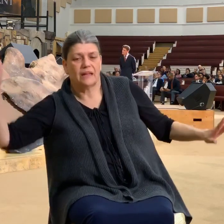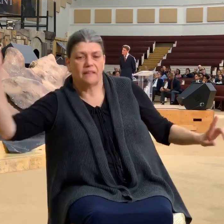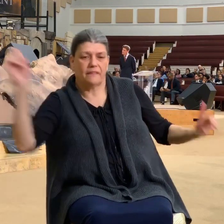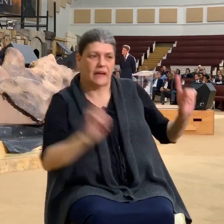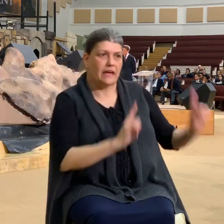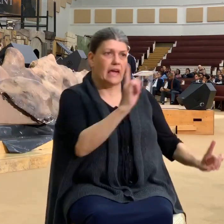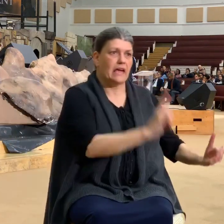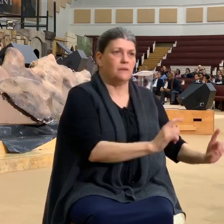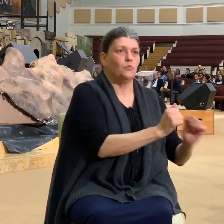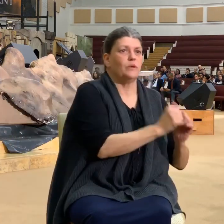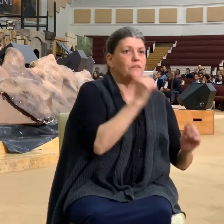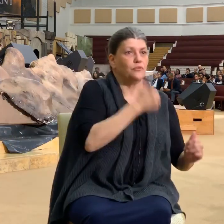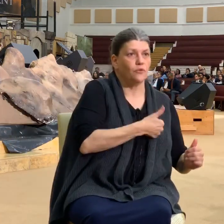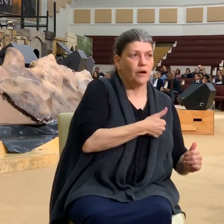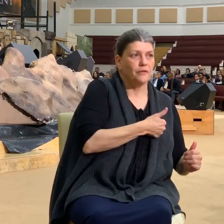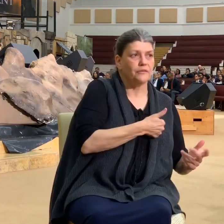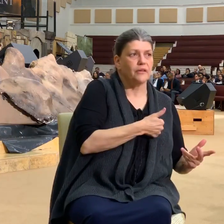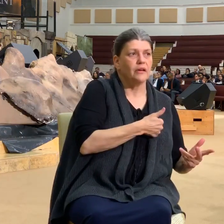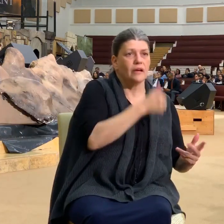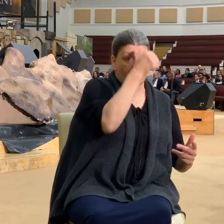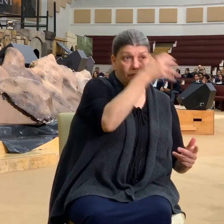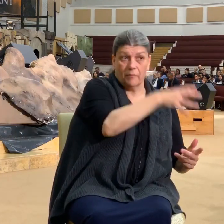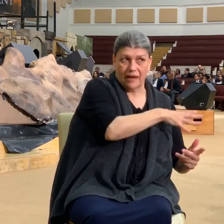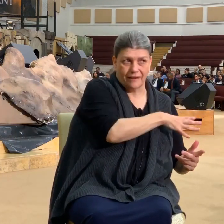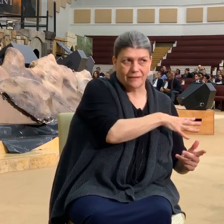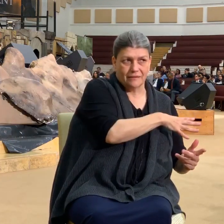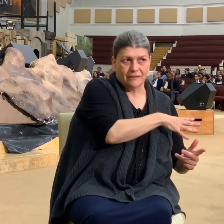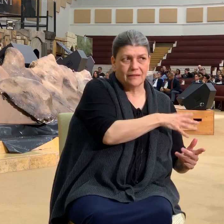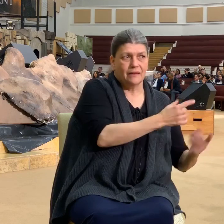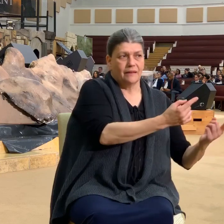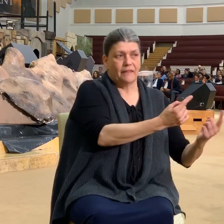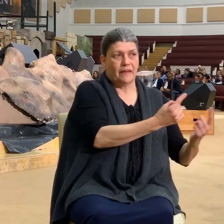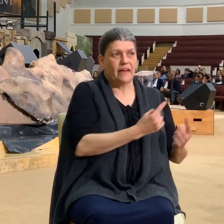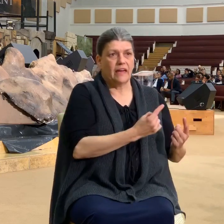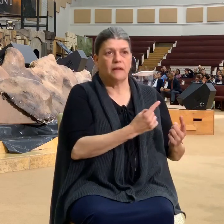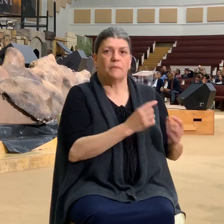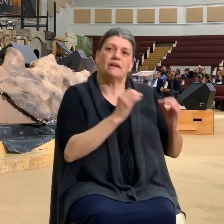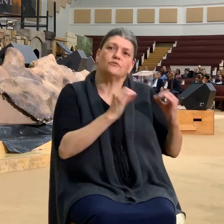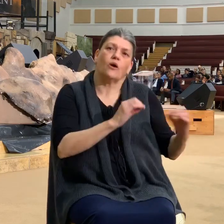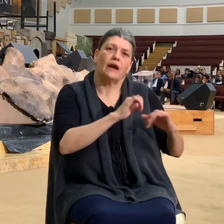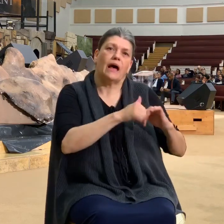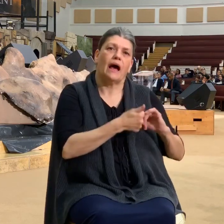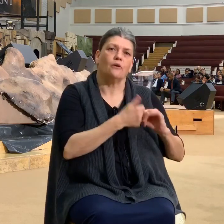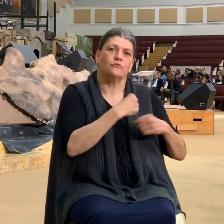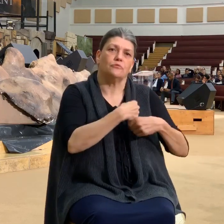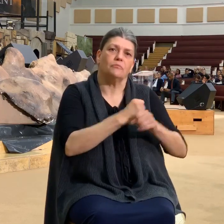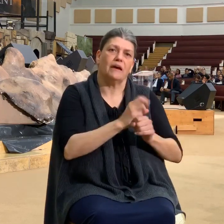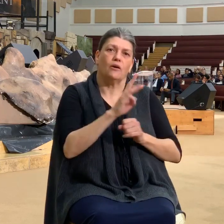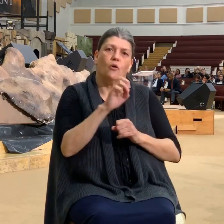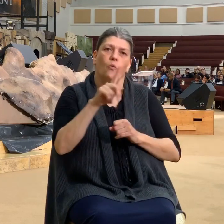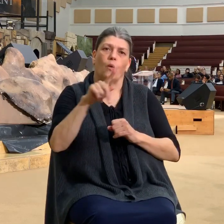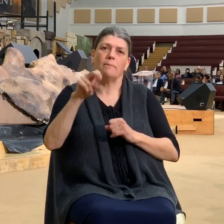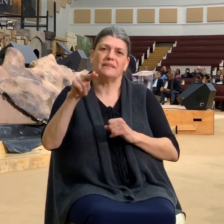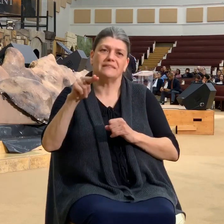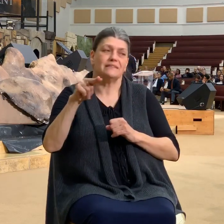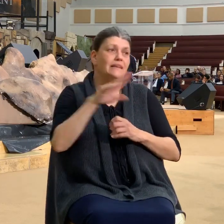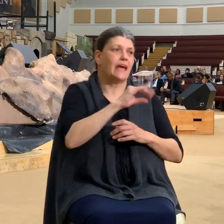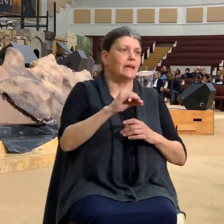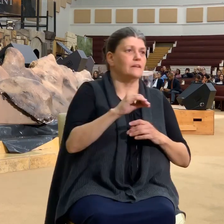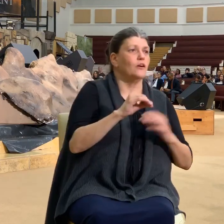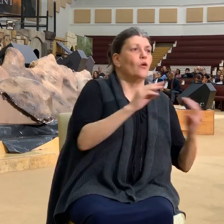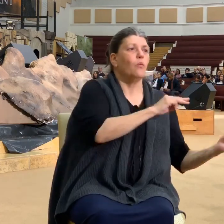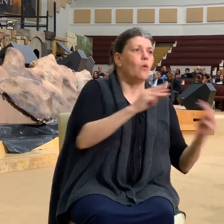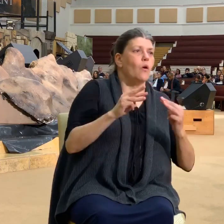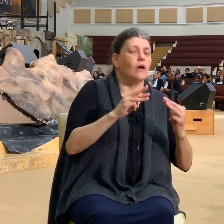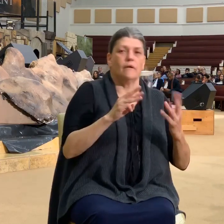that book of Enoch says they came and taught how to make weapons of war, how to paint the eyes and the cutting of the